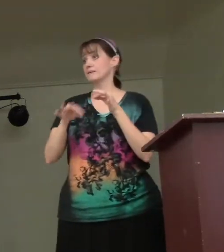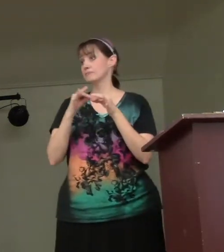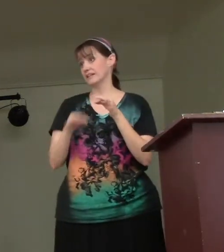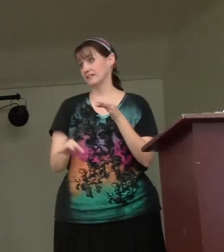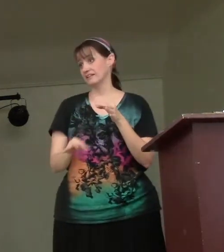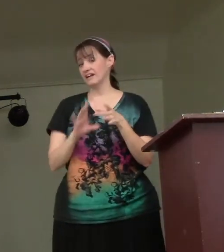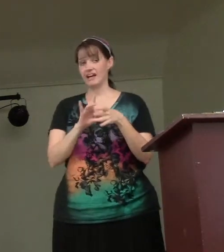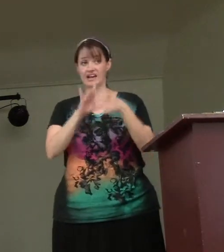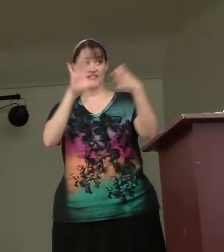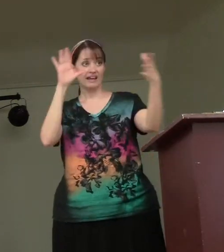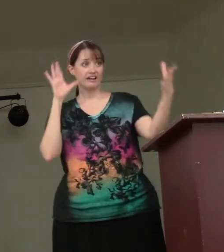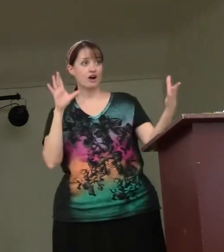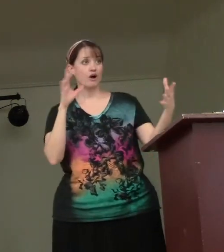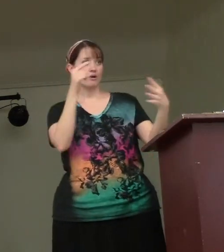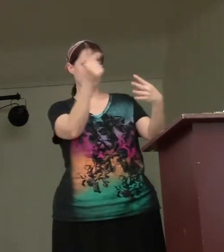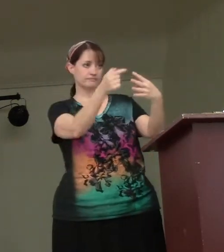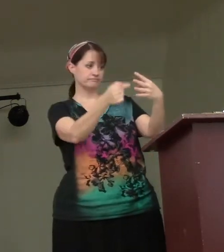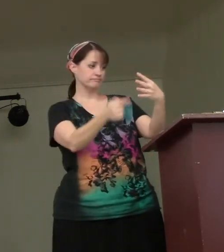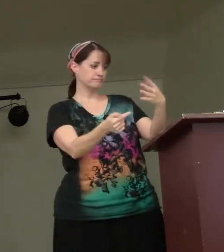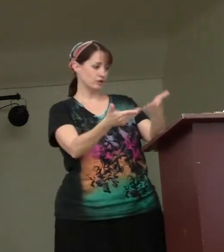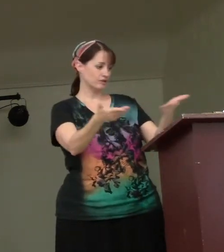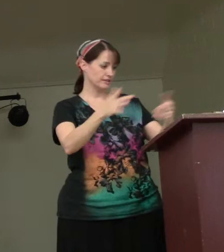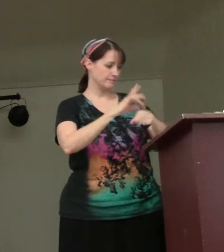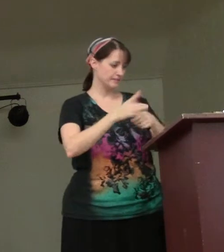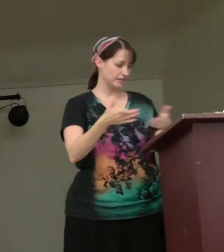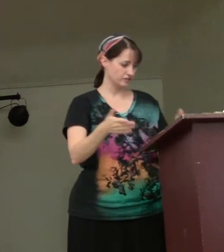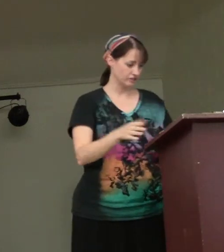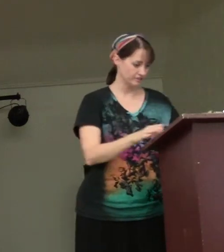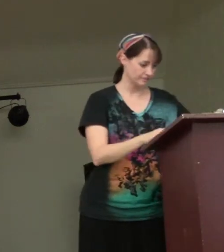simply and let go of earthly possessions.